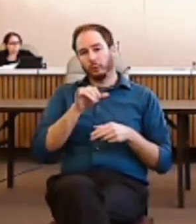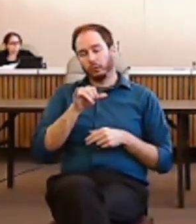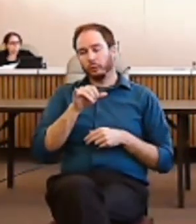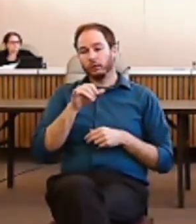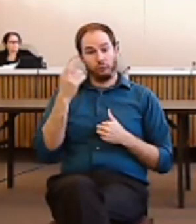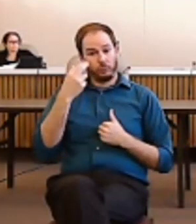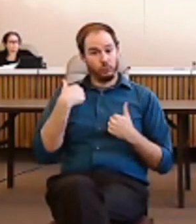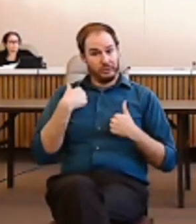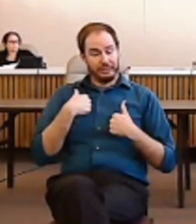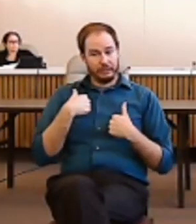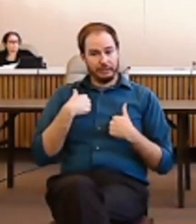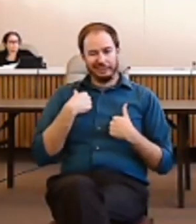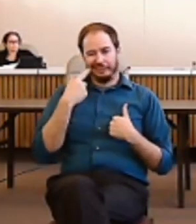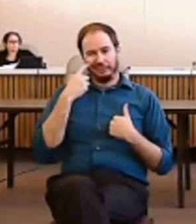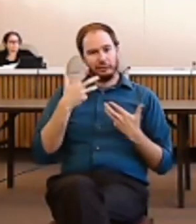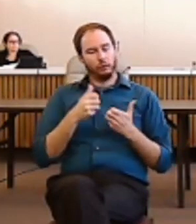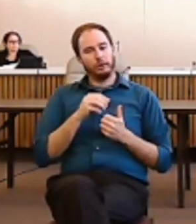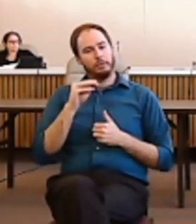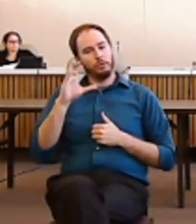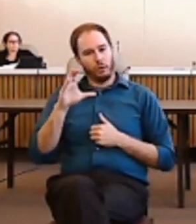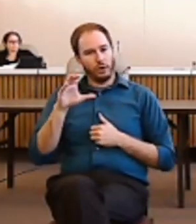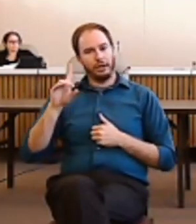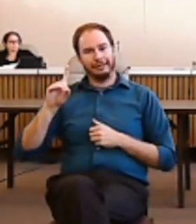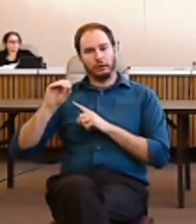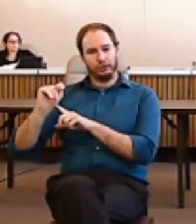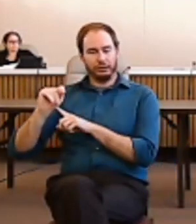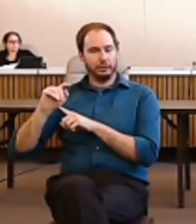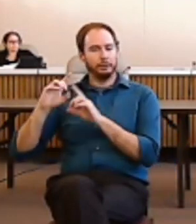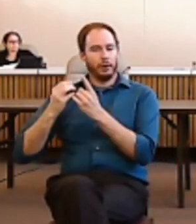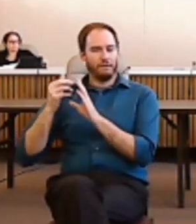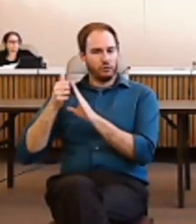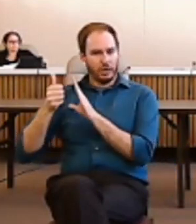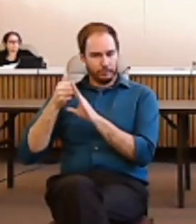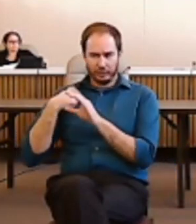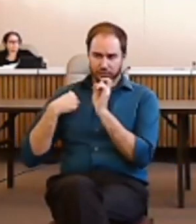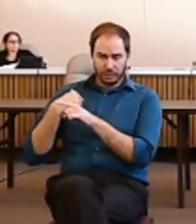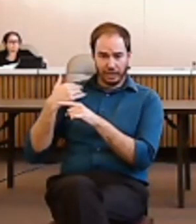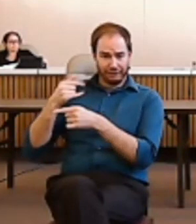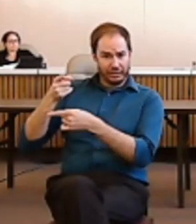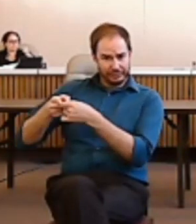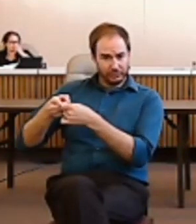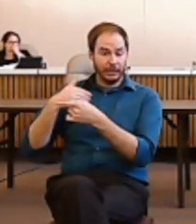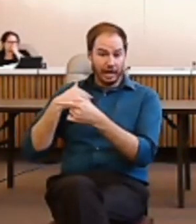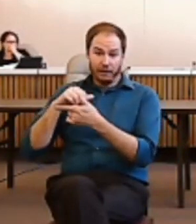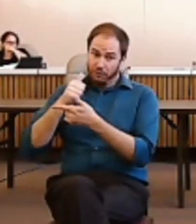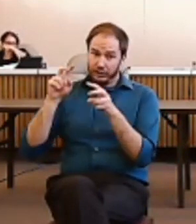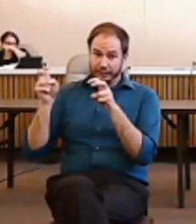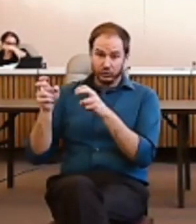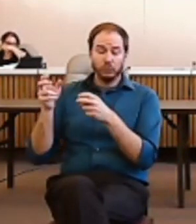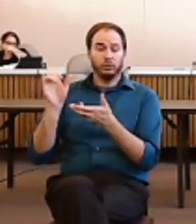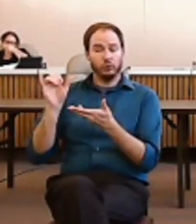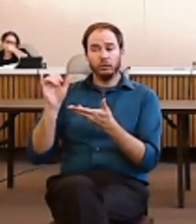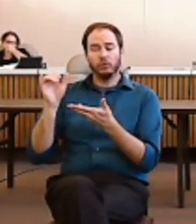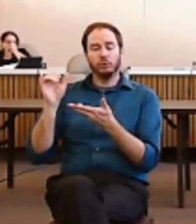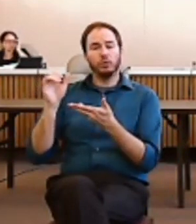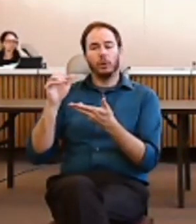why in fact, I was just talking with the Monroe County DOT today and they were out looking at the intersection. There are other issue there that happens that isn't